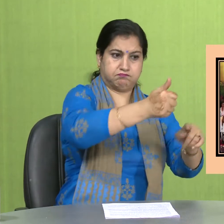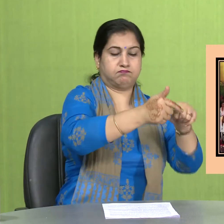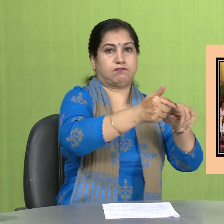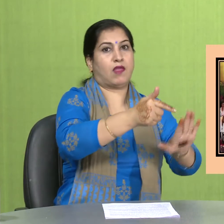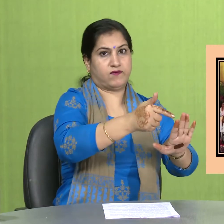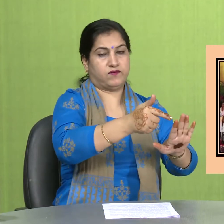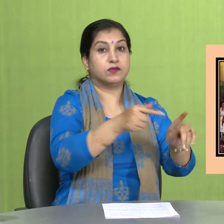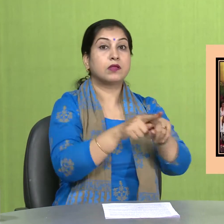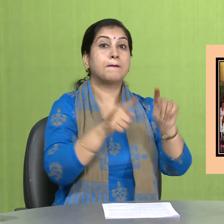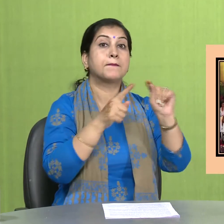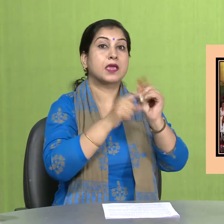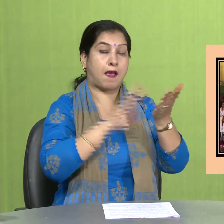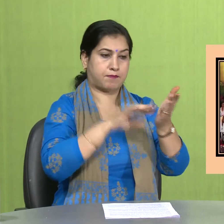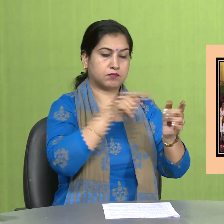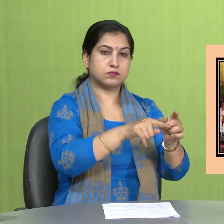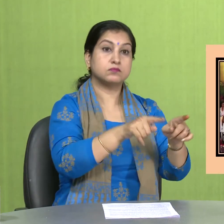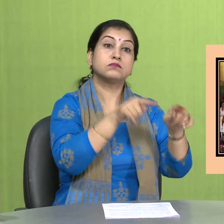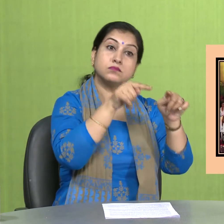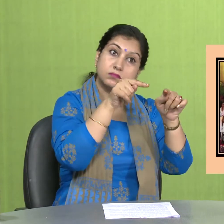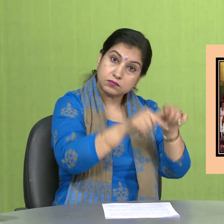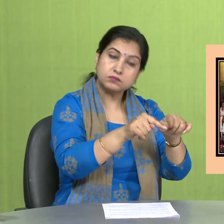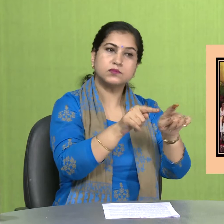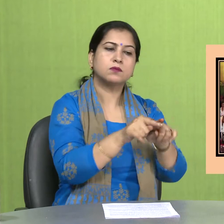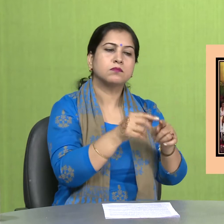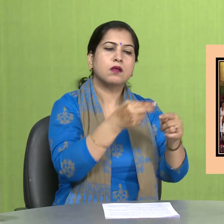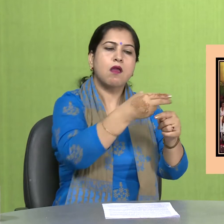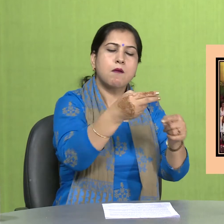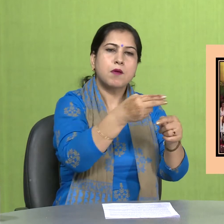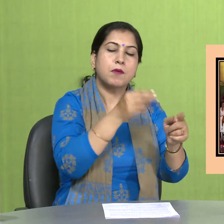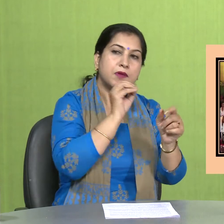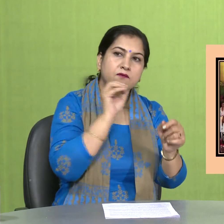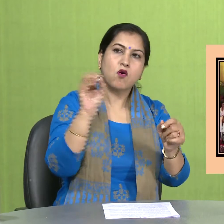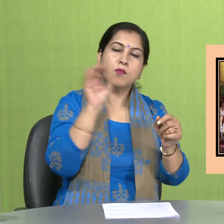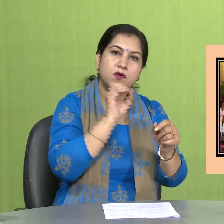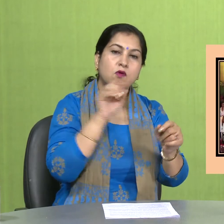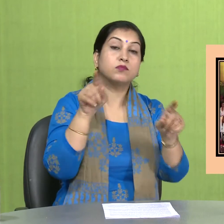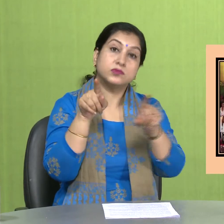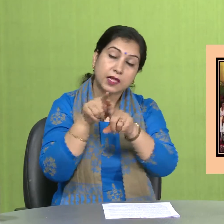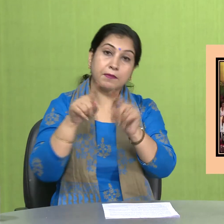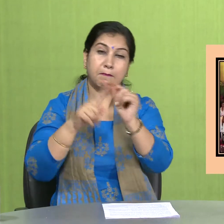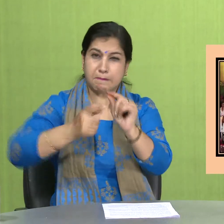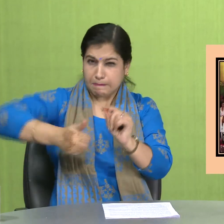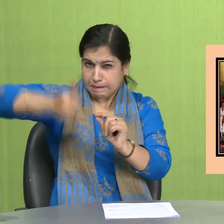On his recommendations, the President appoints the members of the Council of